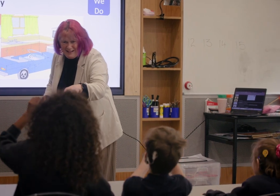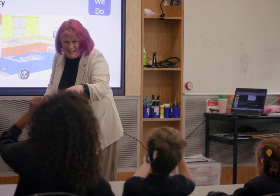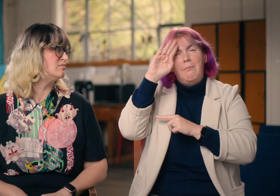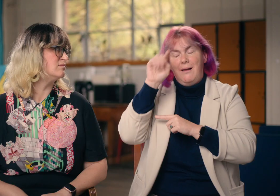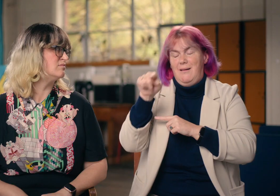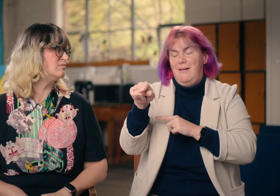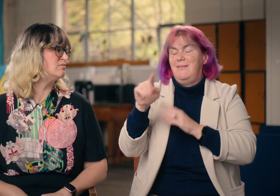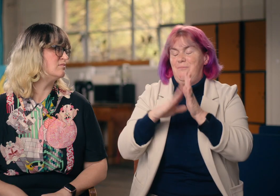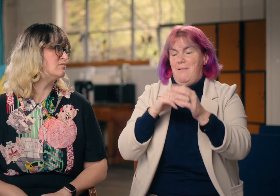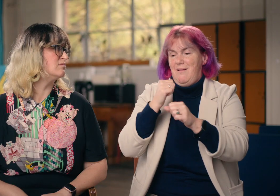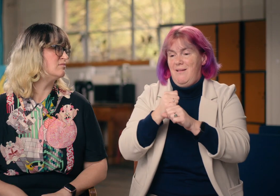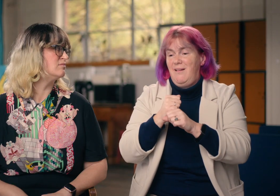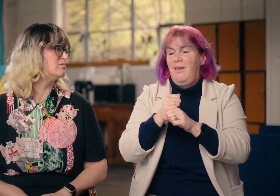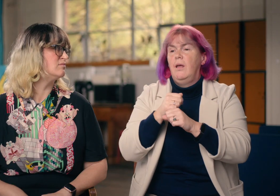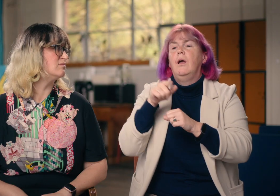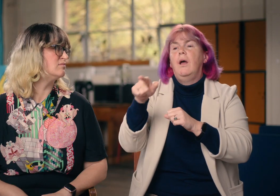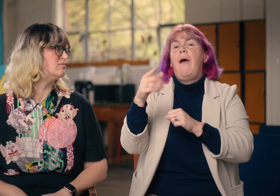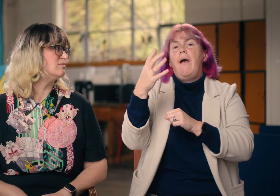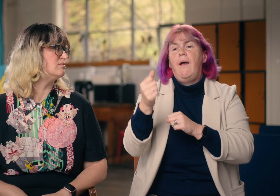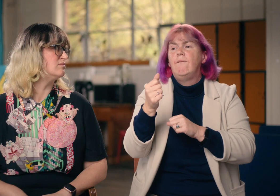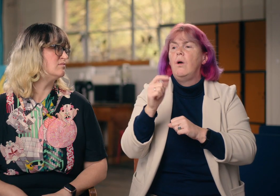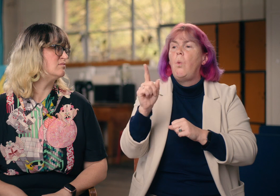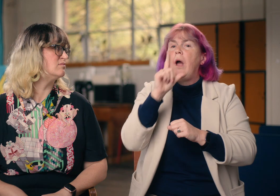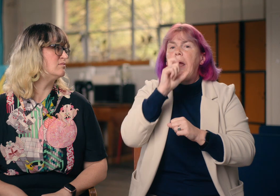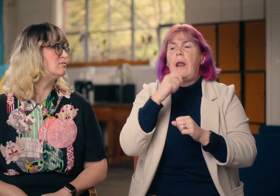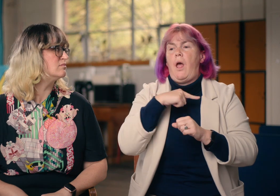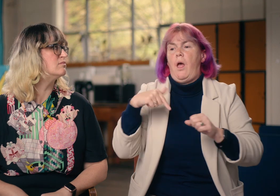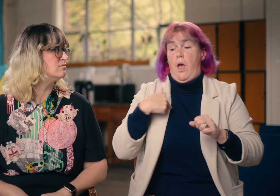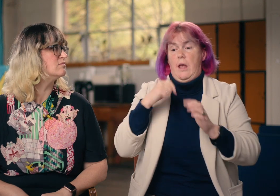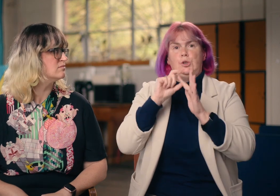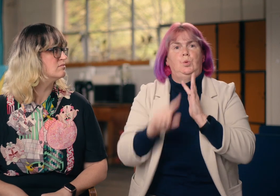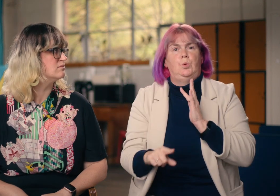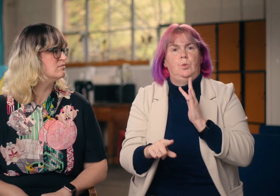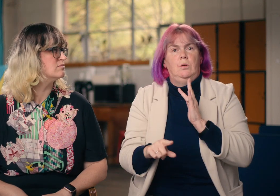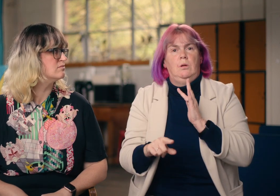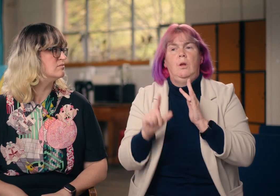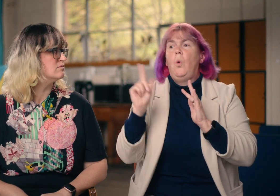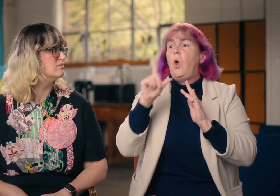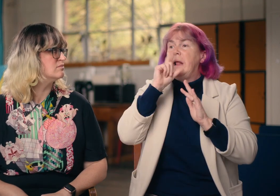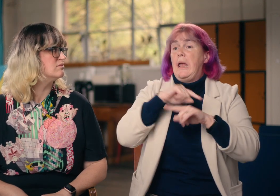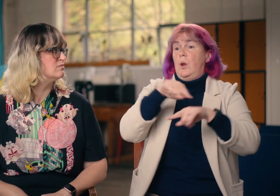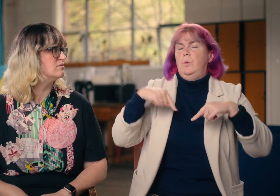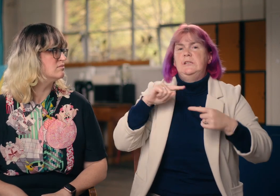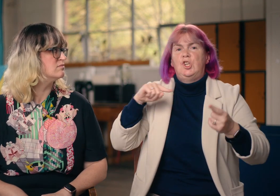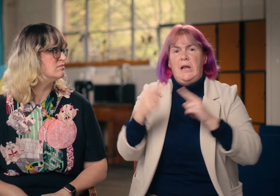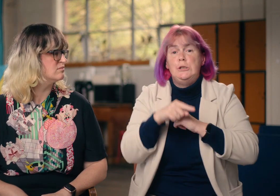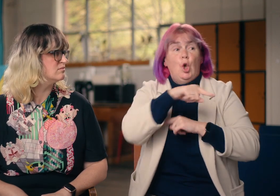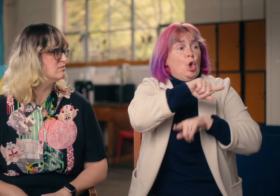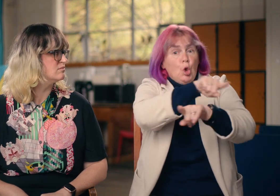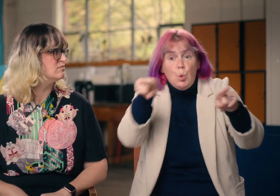When our new principal, Marg, first joined us, she came in with the attitude of, what can I do to help? She wanted